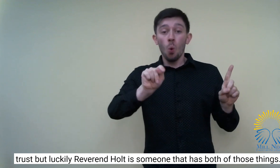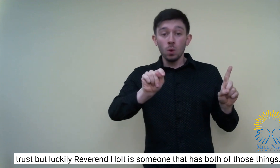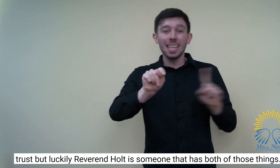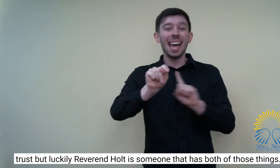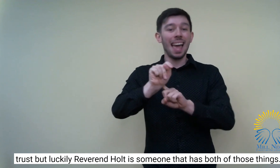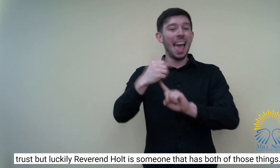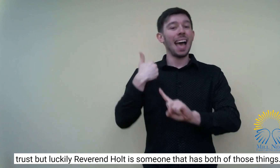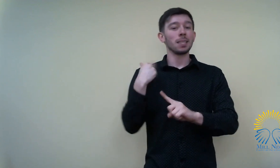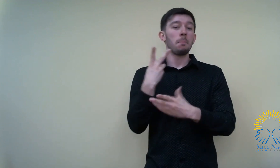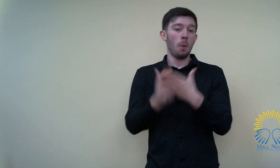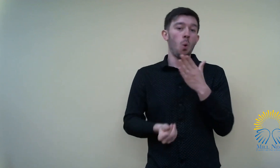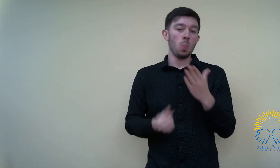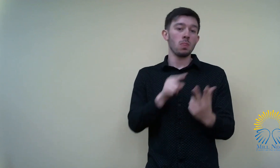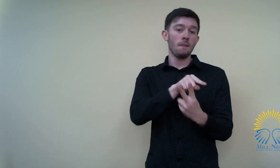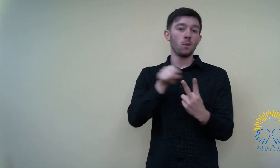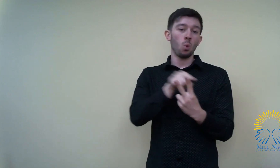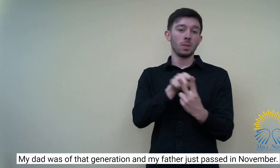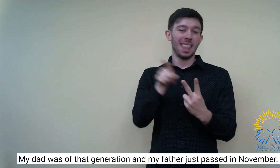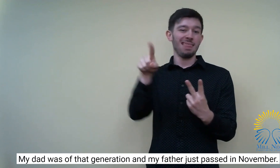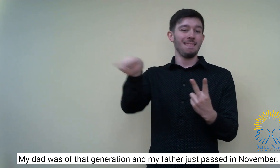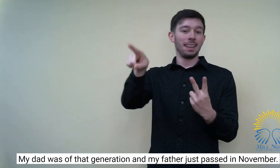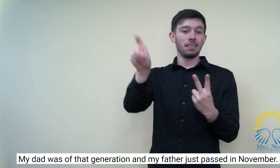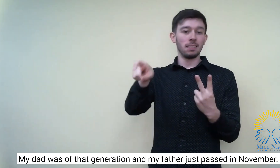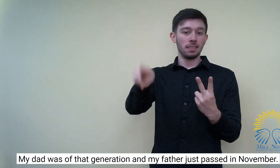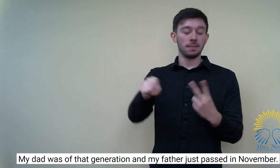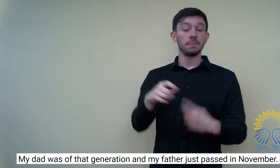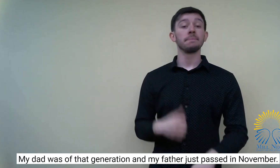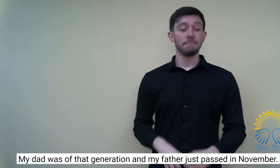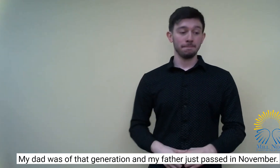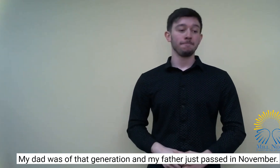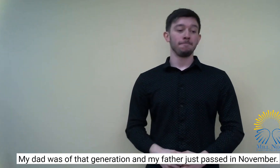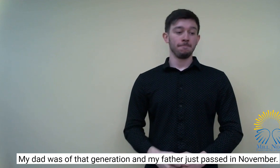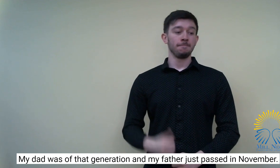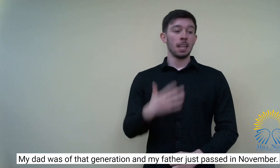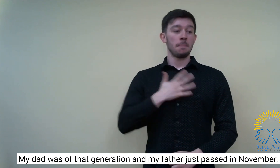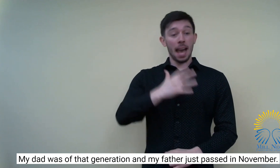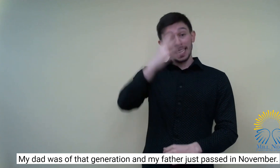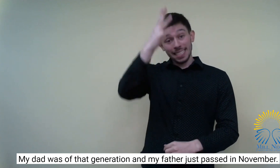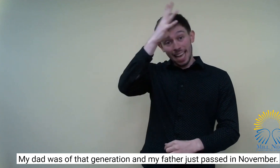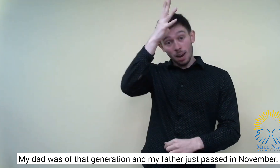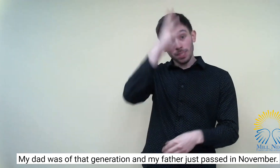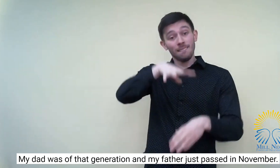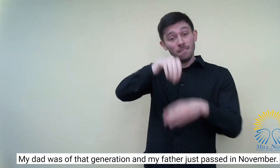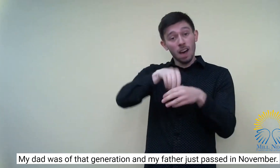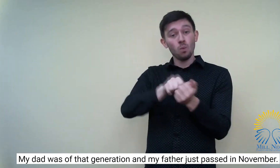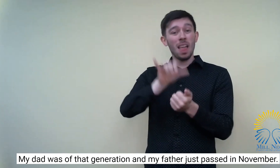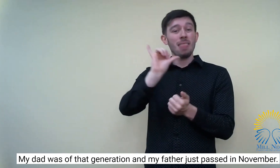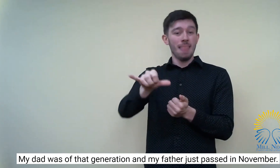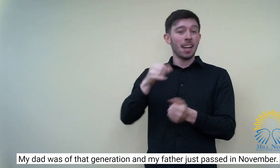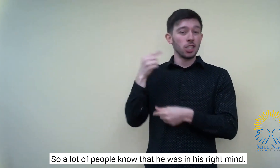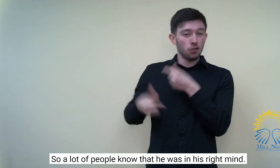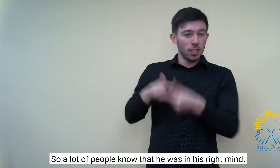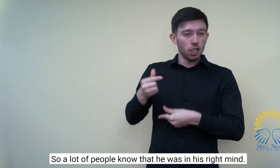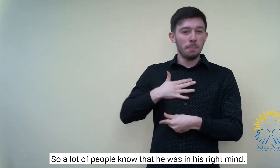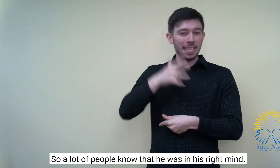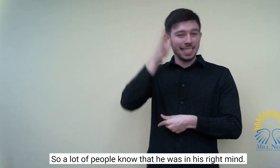things. My dad was of that generation, and my father just passed in November. So a lot of people know